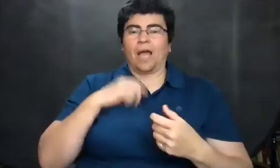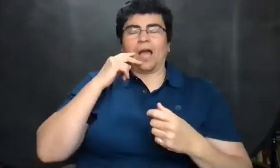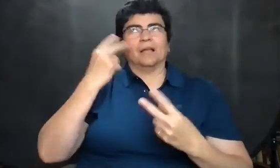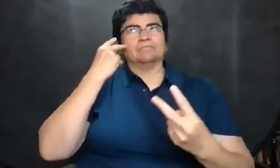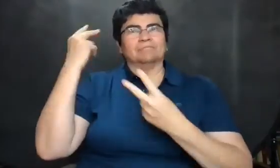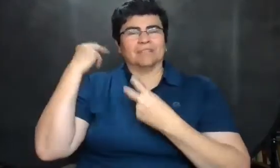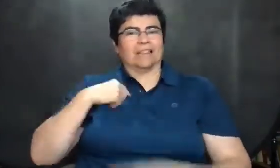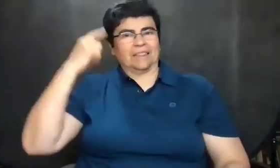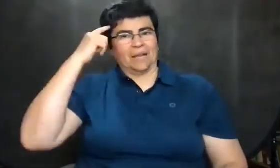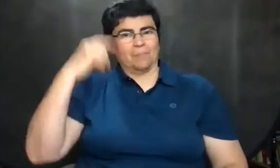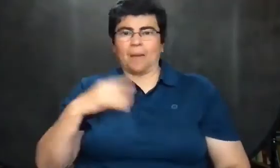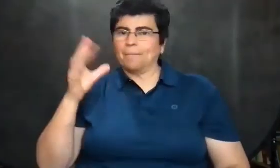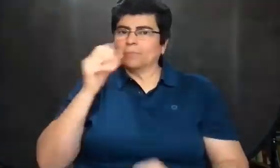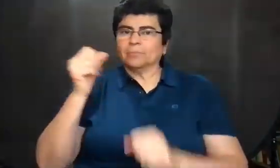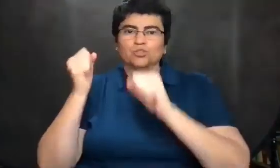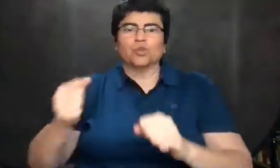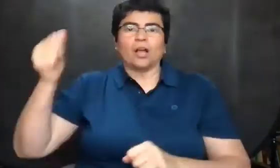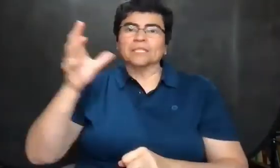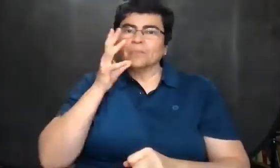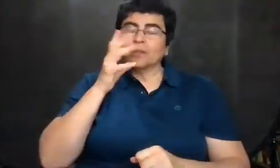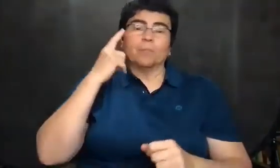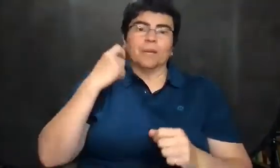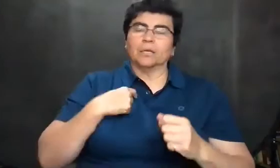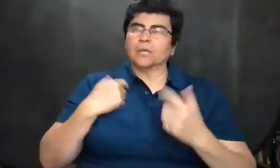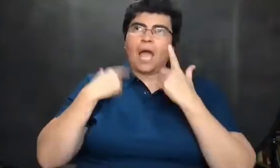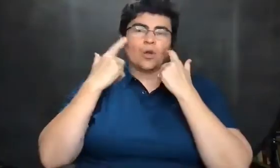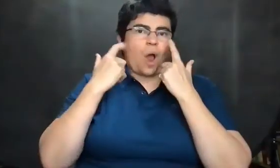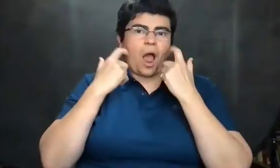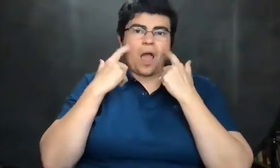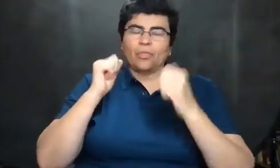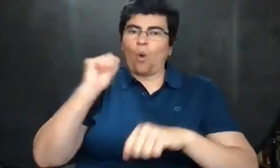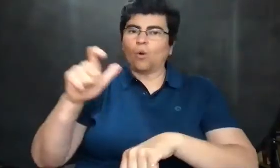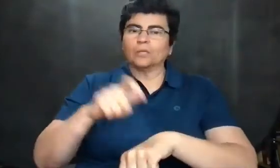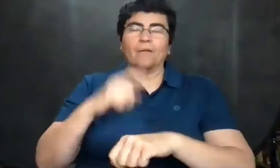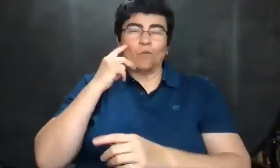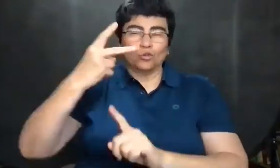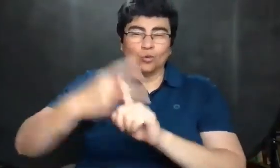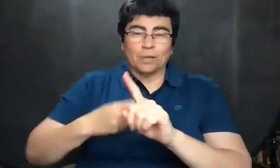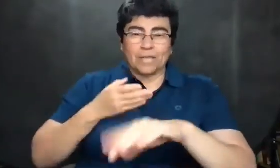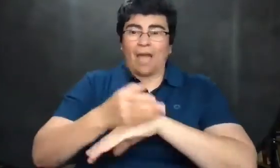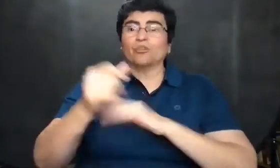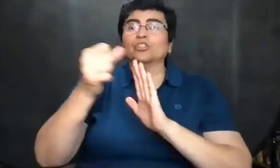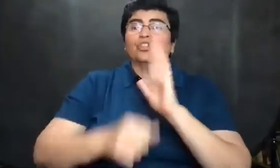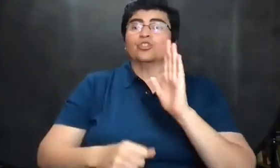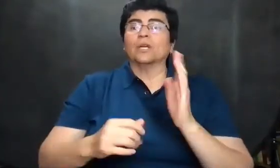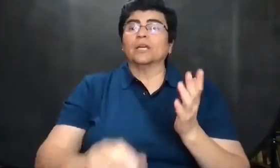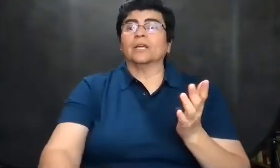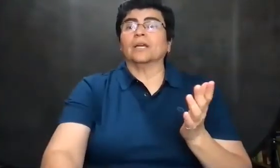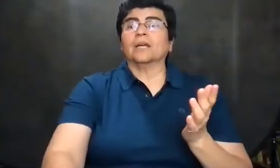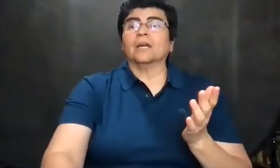was the strongest woman I ever knew, because I cried the whole time. For 2 months after I had that knee surgery, I was like, my